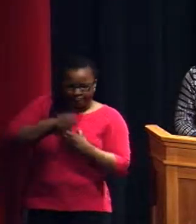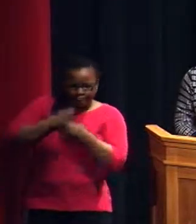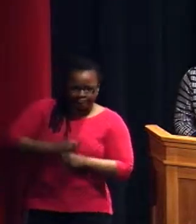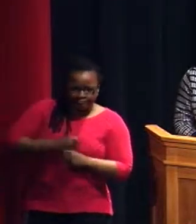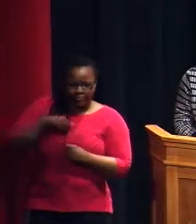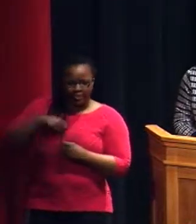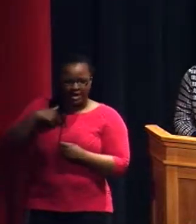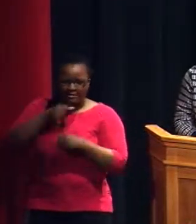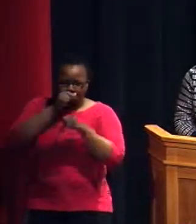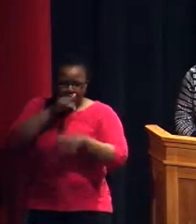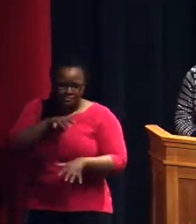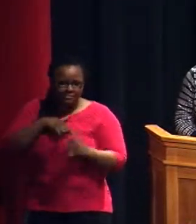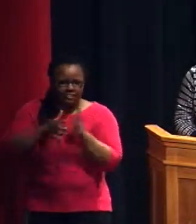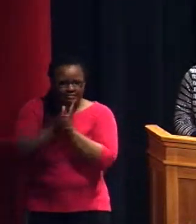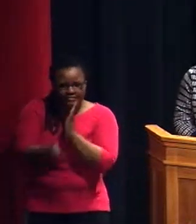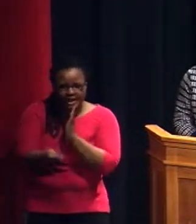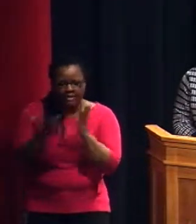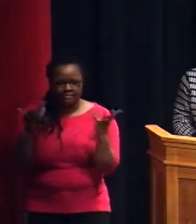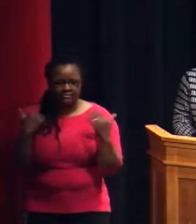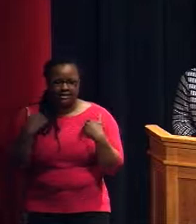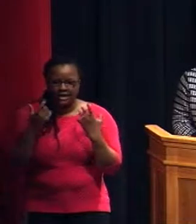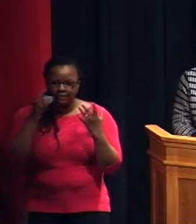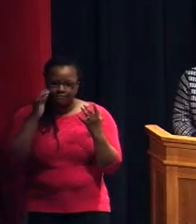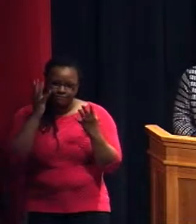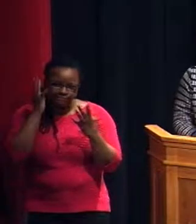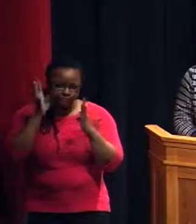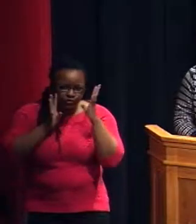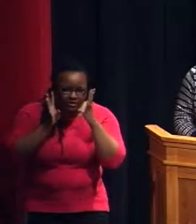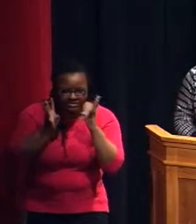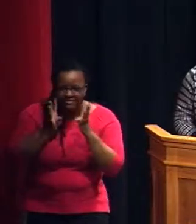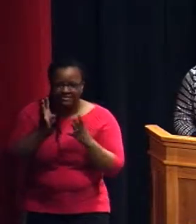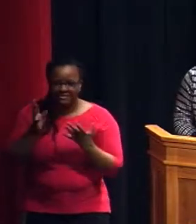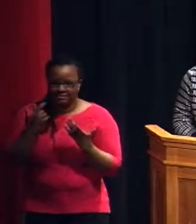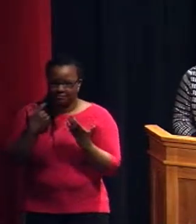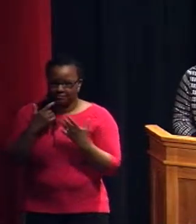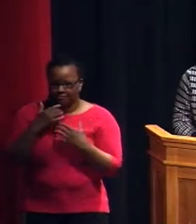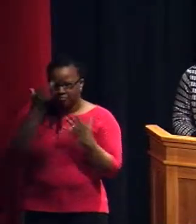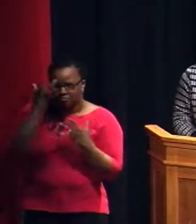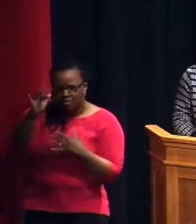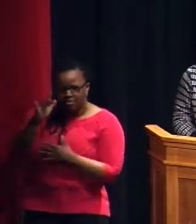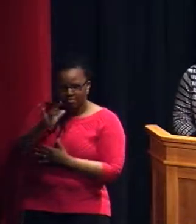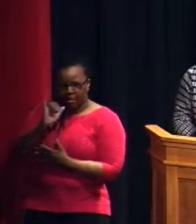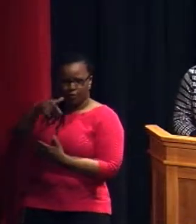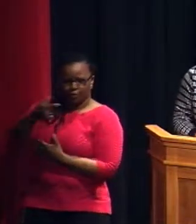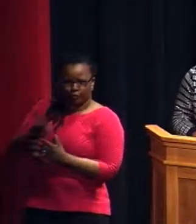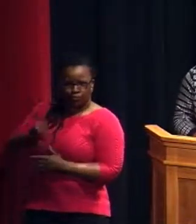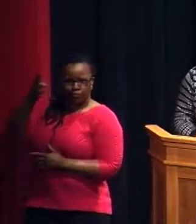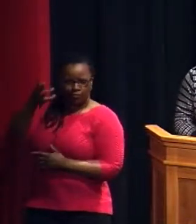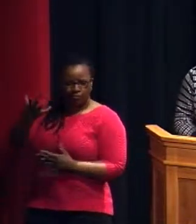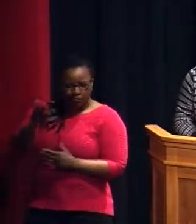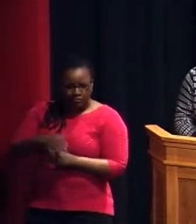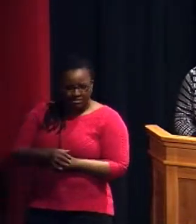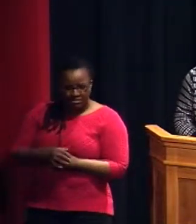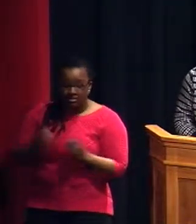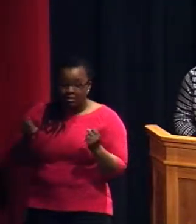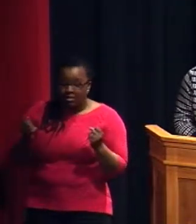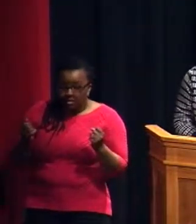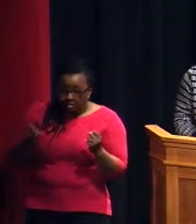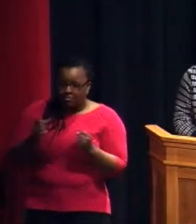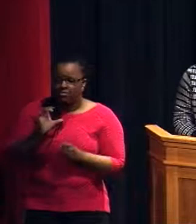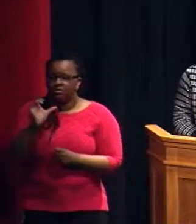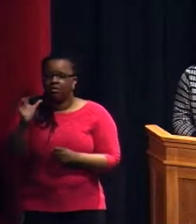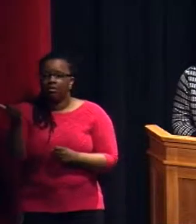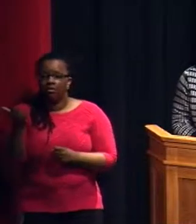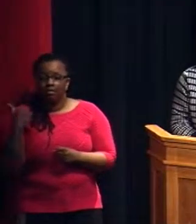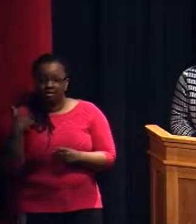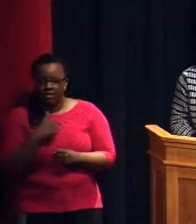with creativity, with high IQs. But there are others of us who those things can be honed and